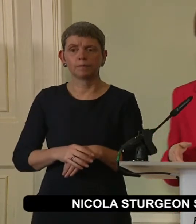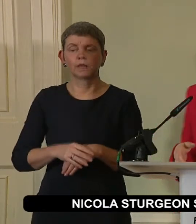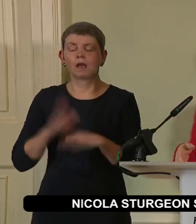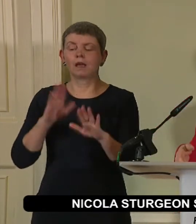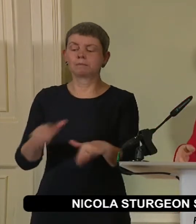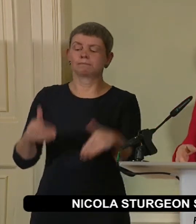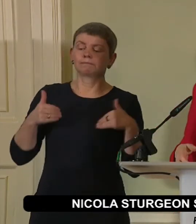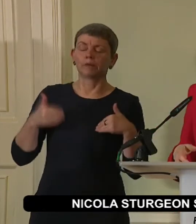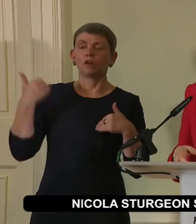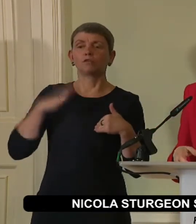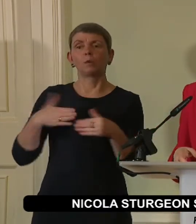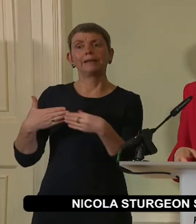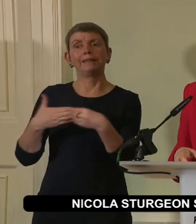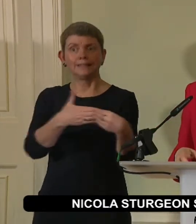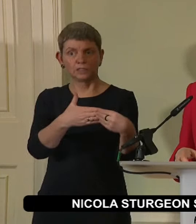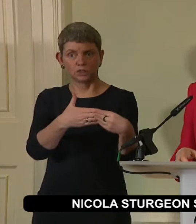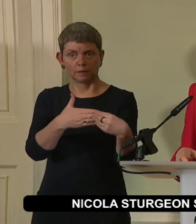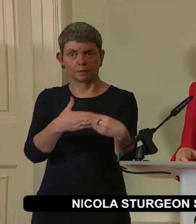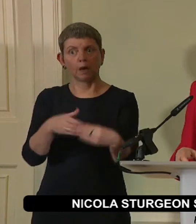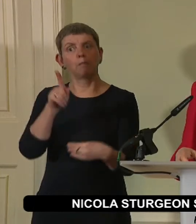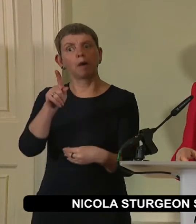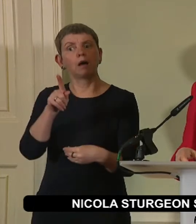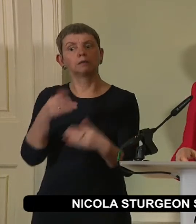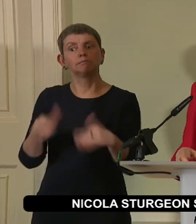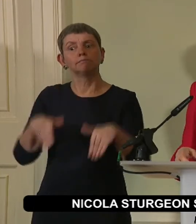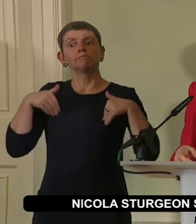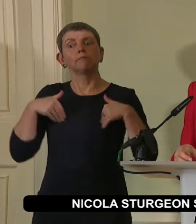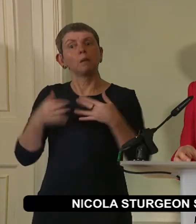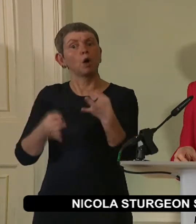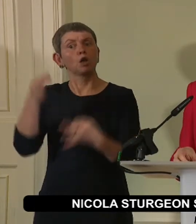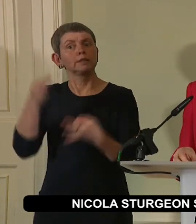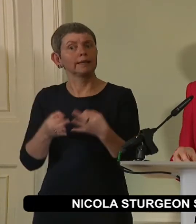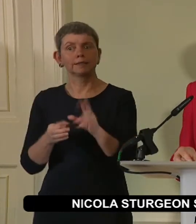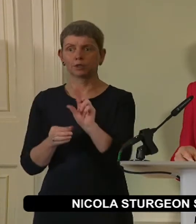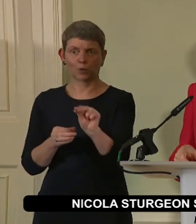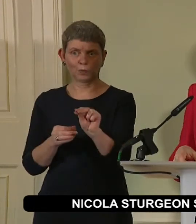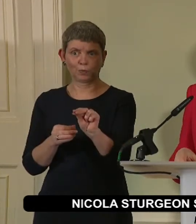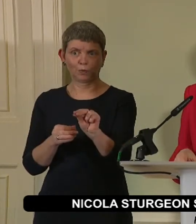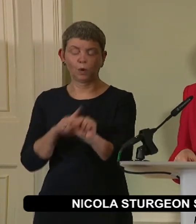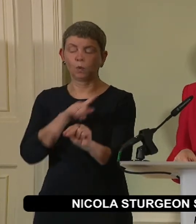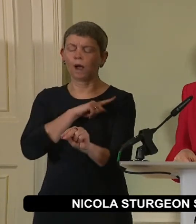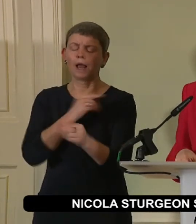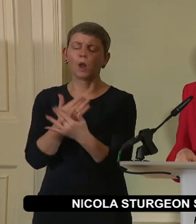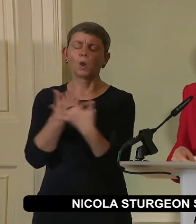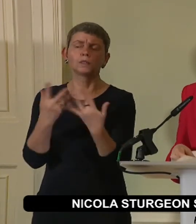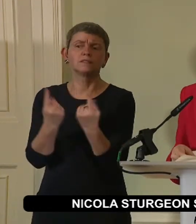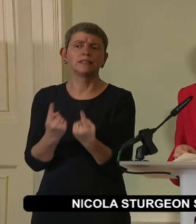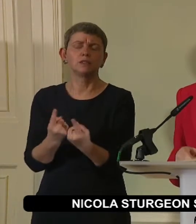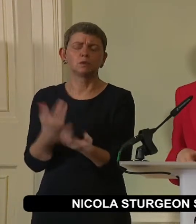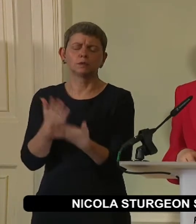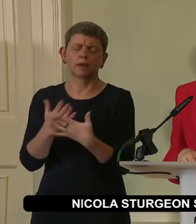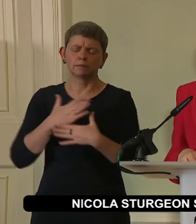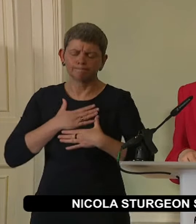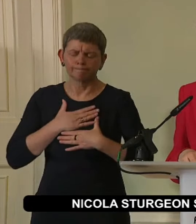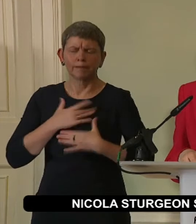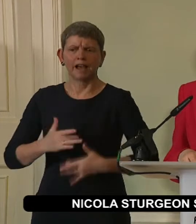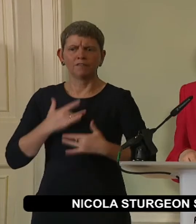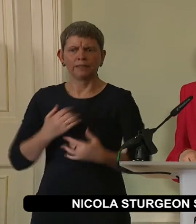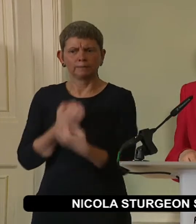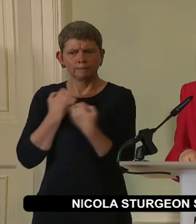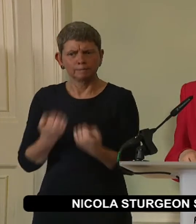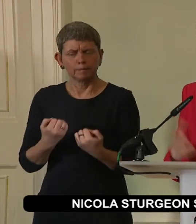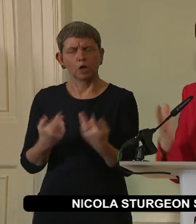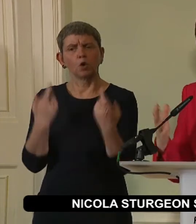from leadership, I am not leaving politics. There are many issues I care deeply about and hope to champion in